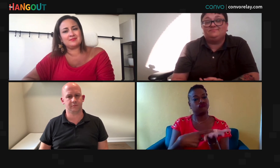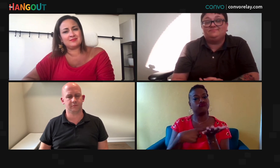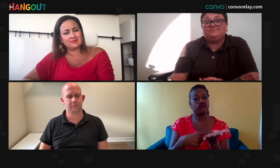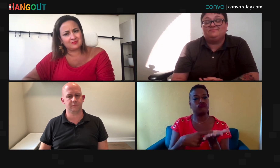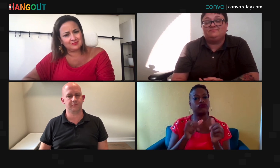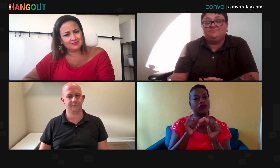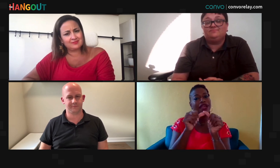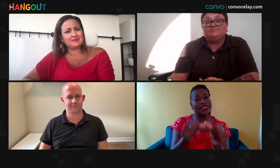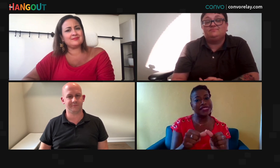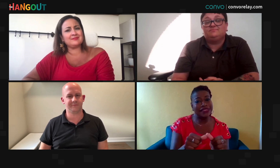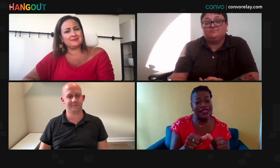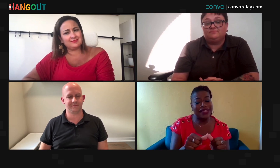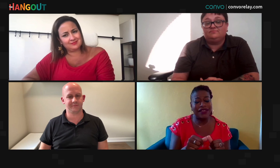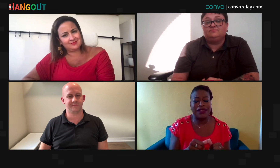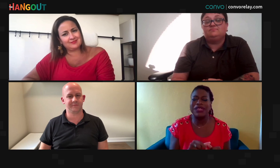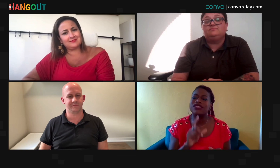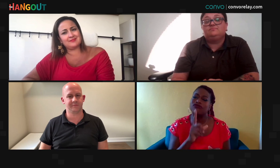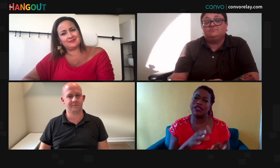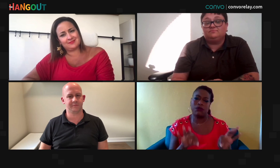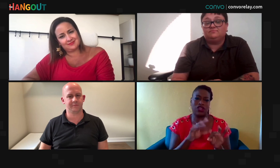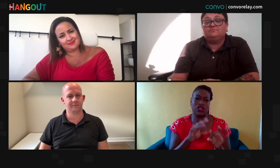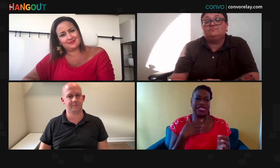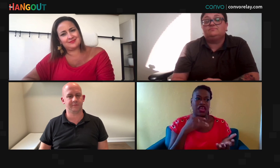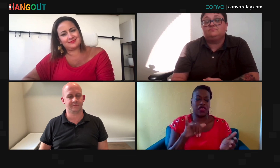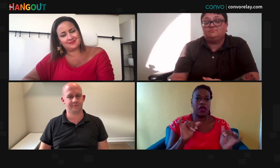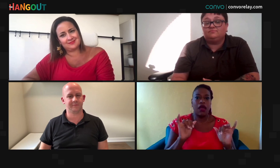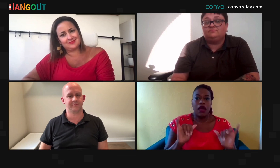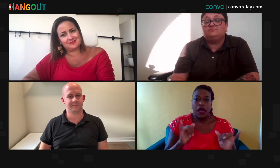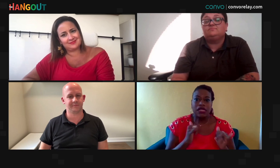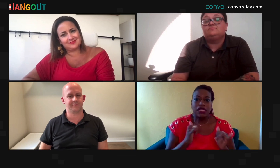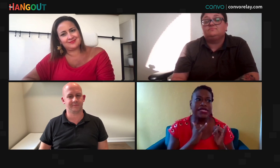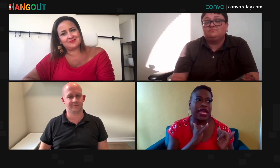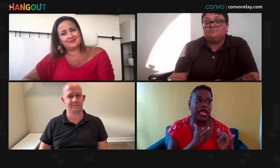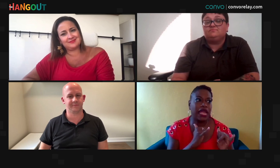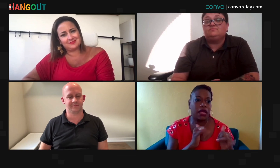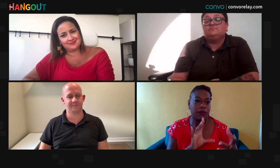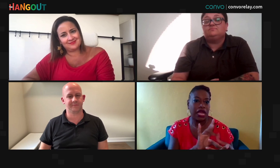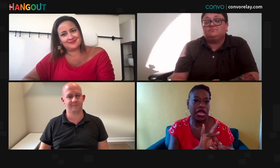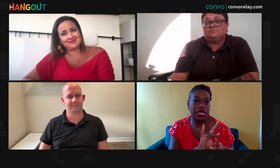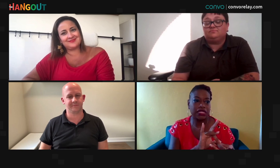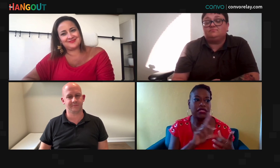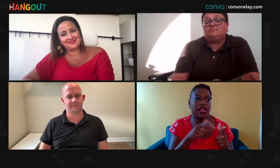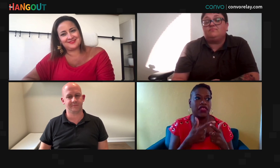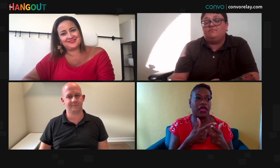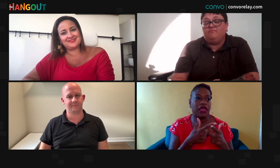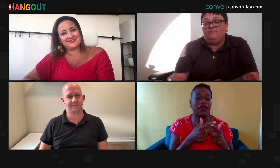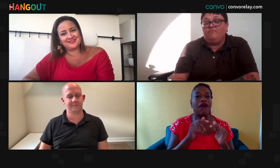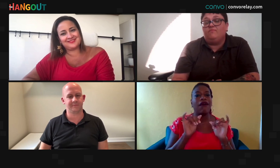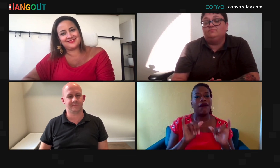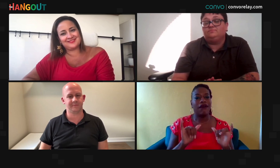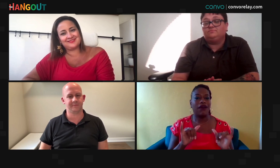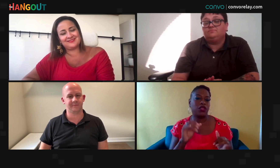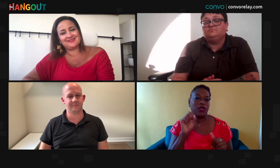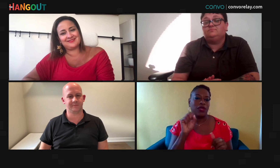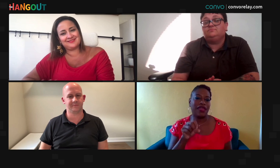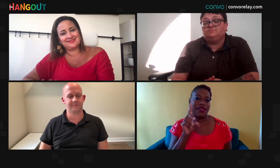Jerome mentioned, just having that ongoing dialogue with other people is important. So you realize, okay, we're in